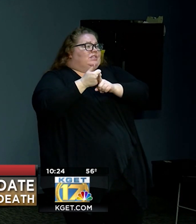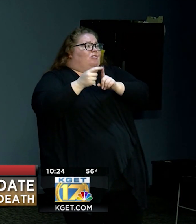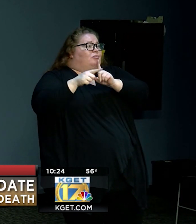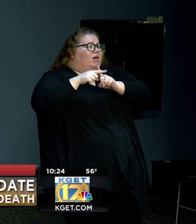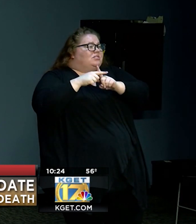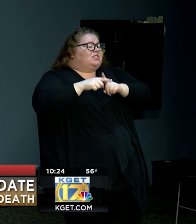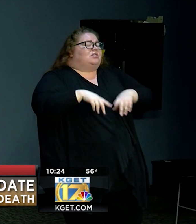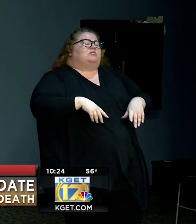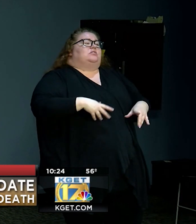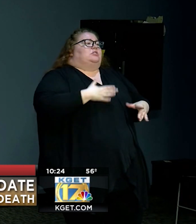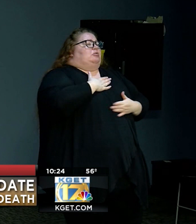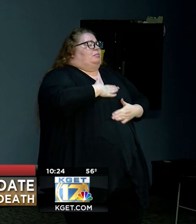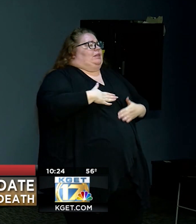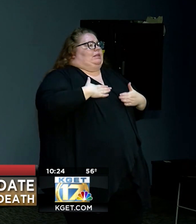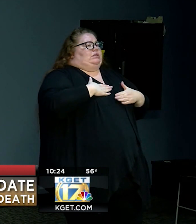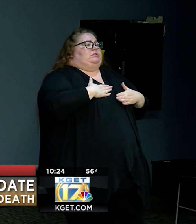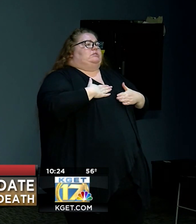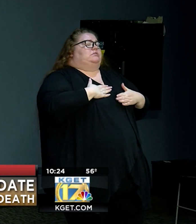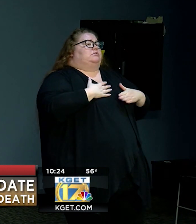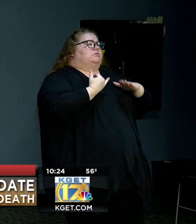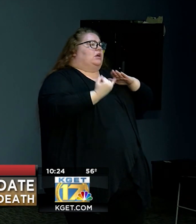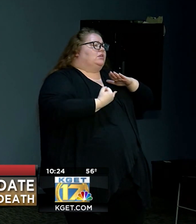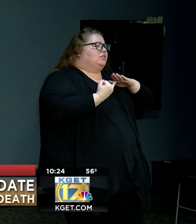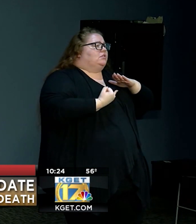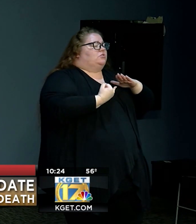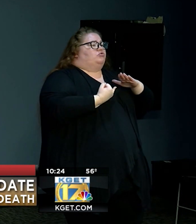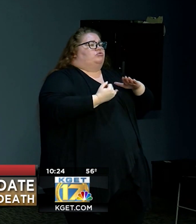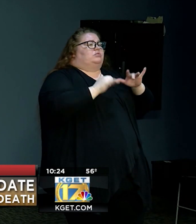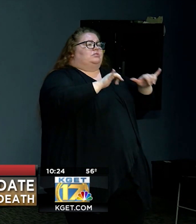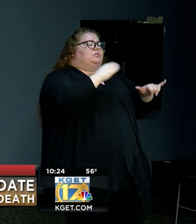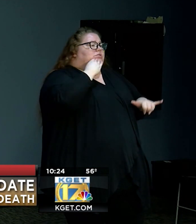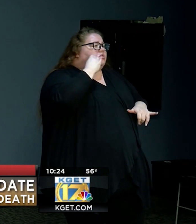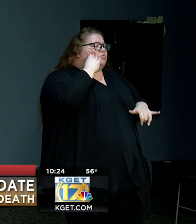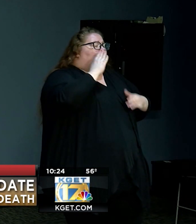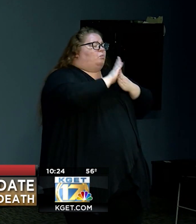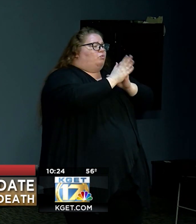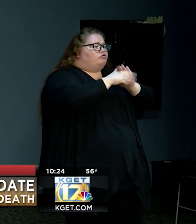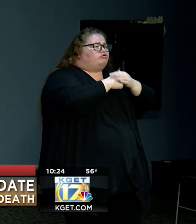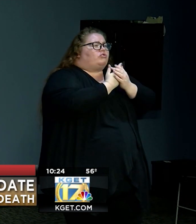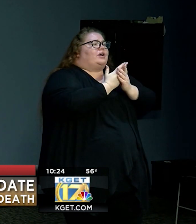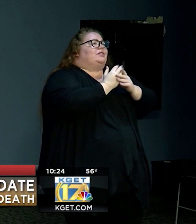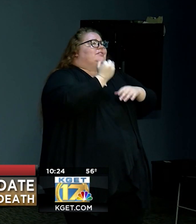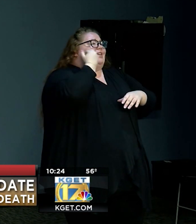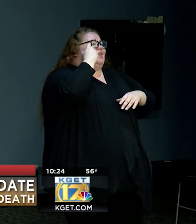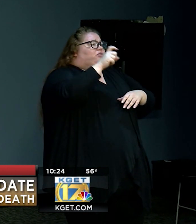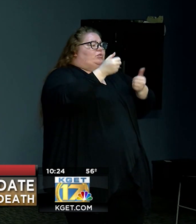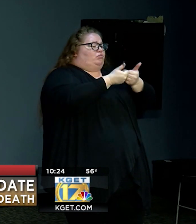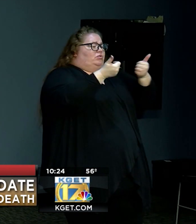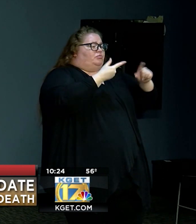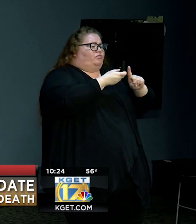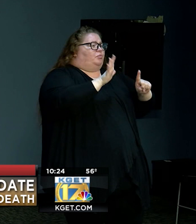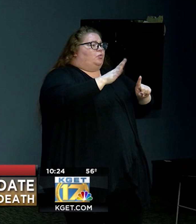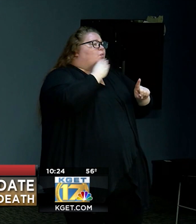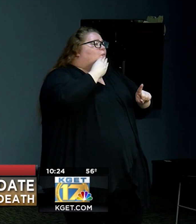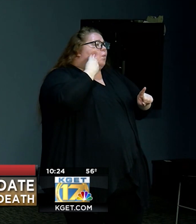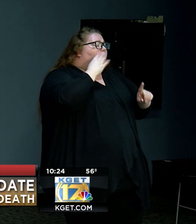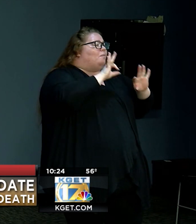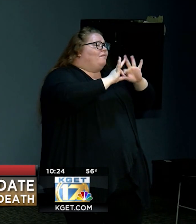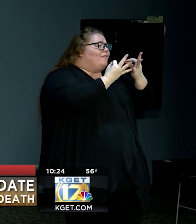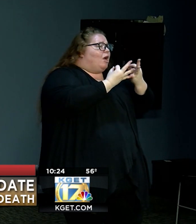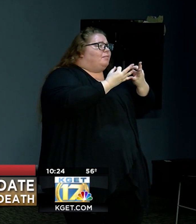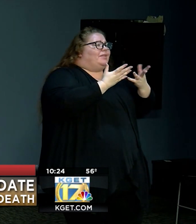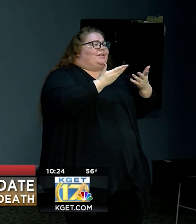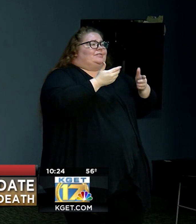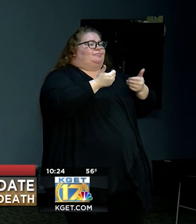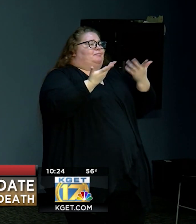separate yourself from your family, move to the spare bedroom, allow yourself to heal and stay away from people, and